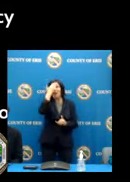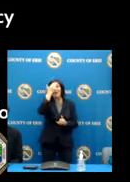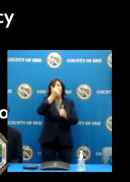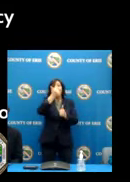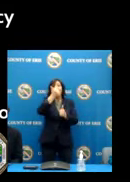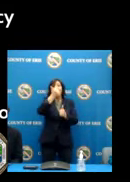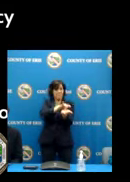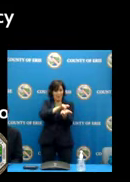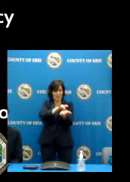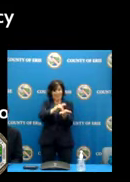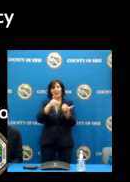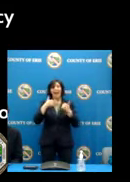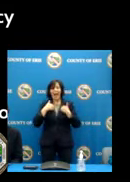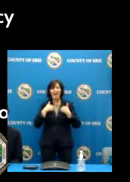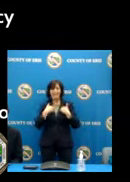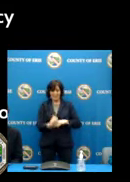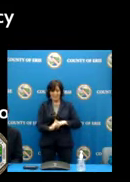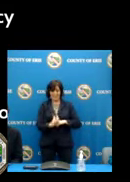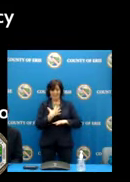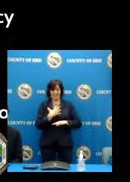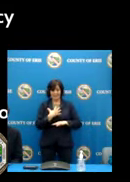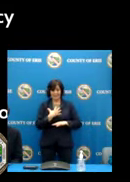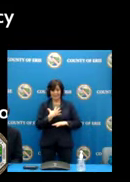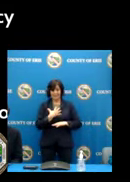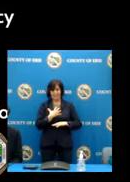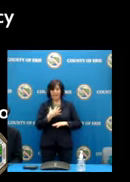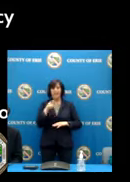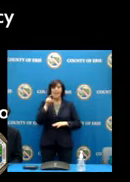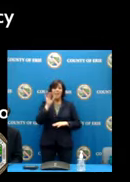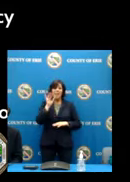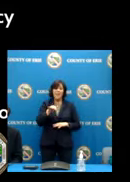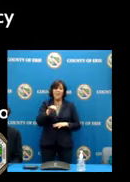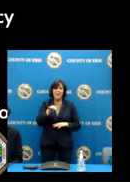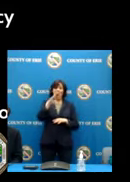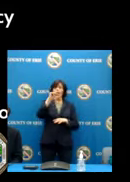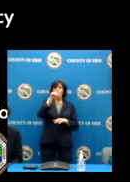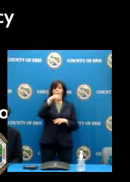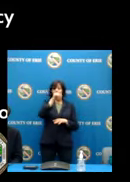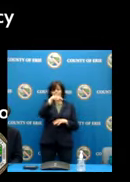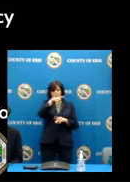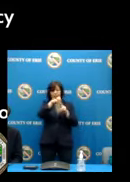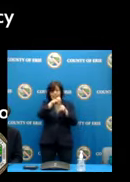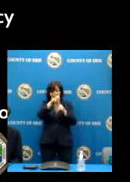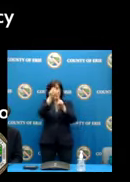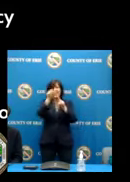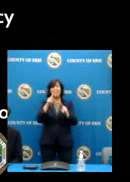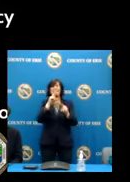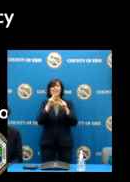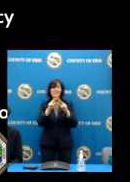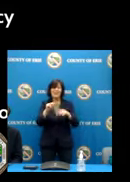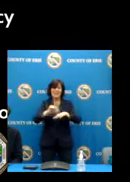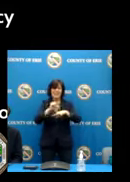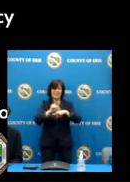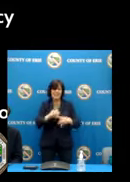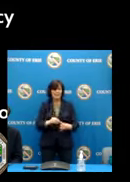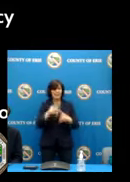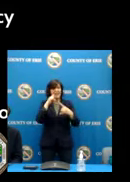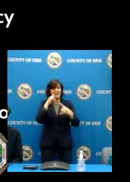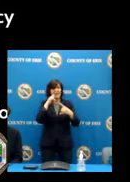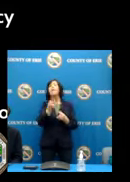some serious bad side effects. We know chloroquine can be a very dangerous medicine, especially if it's taken with azithromycin that